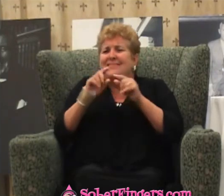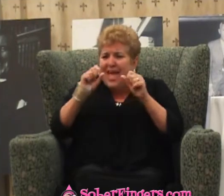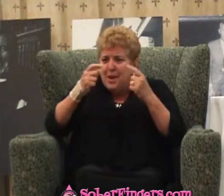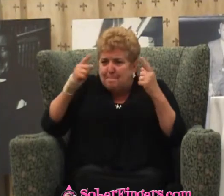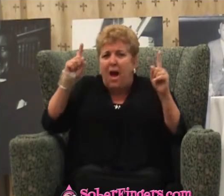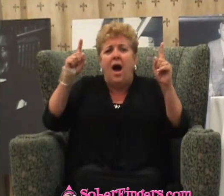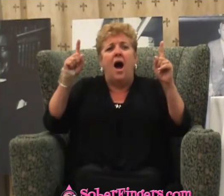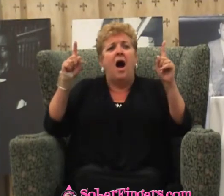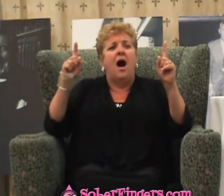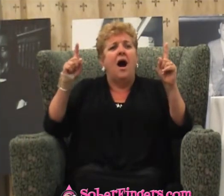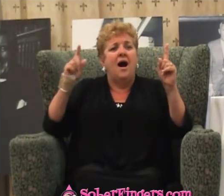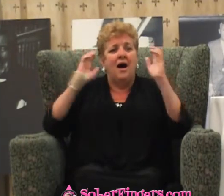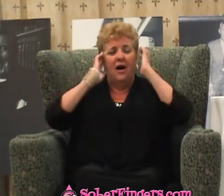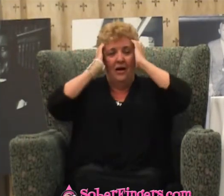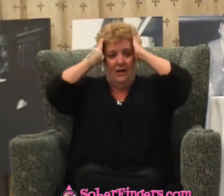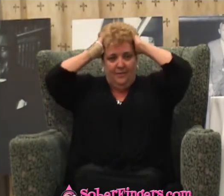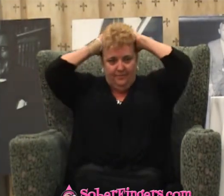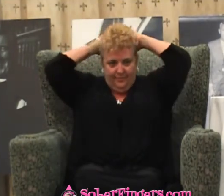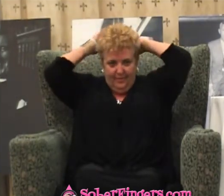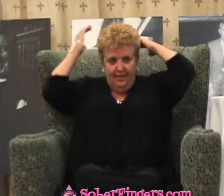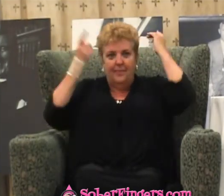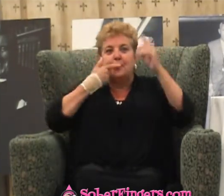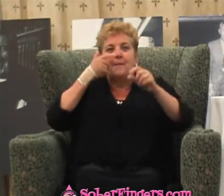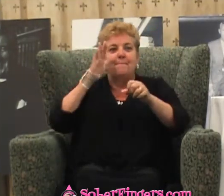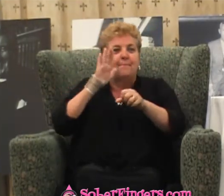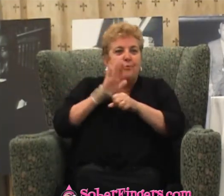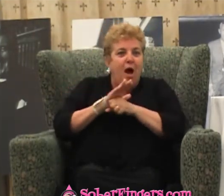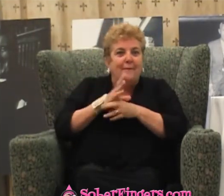Promised land lies beyond sick, stupid, and obnoxious. So